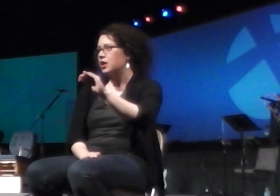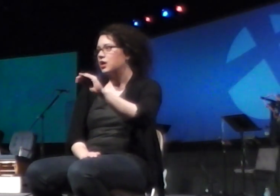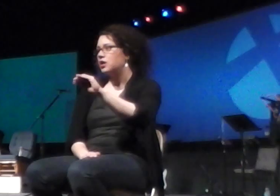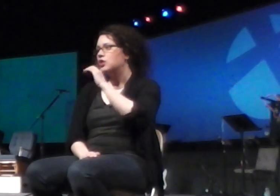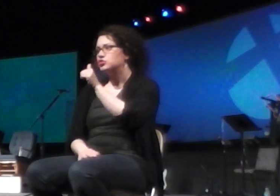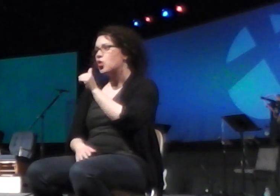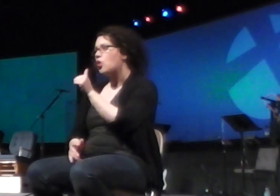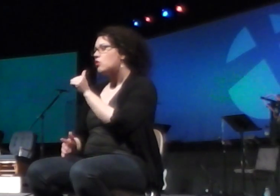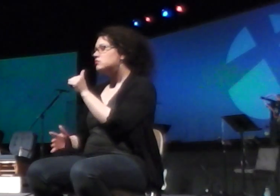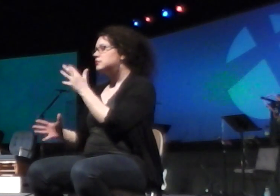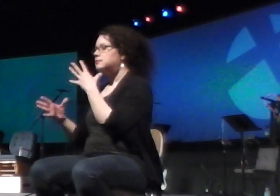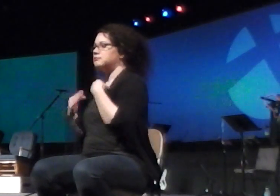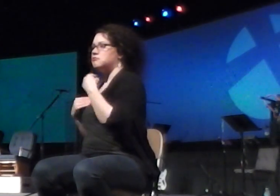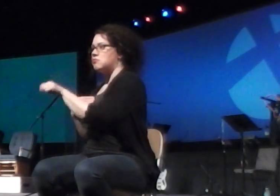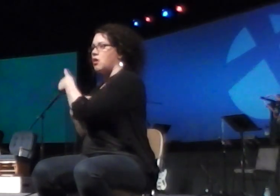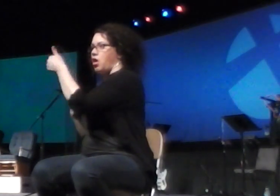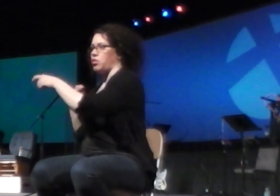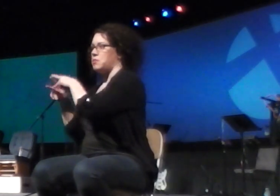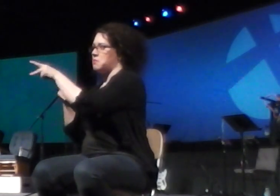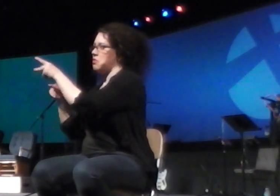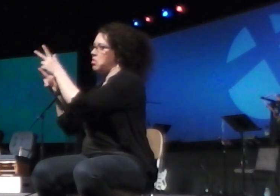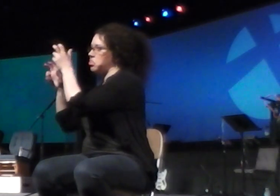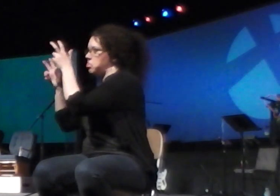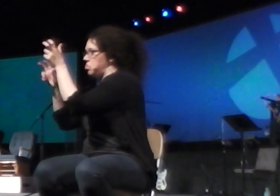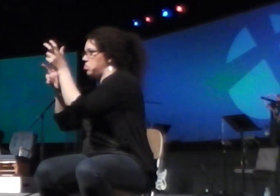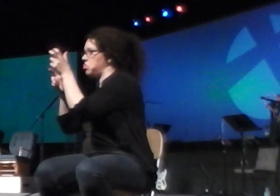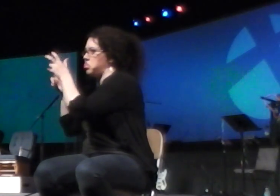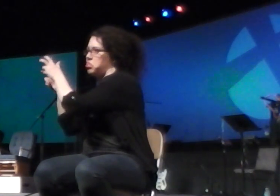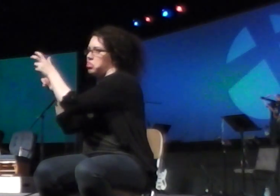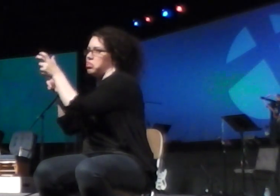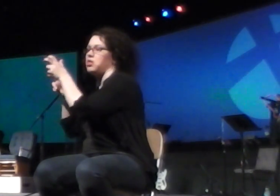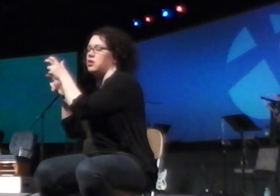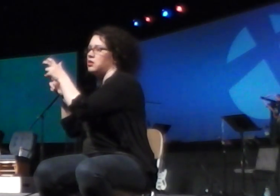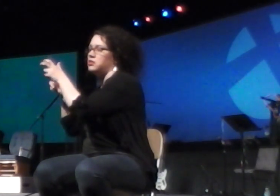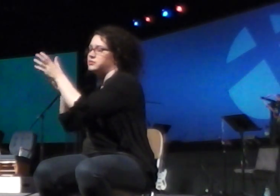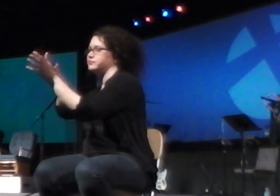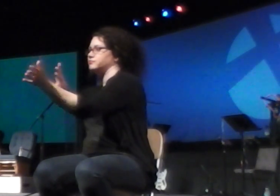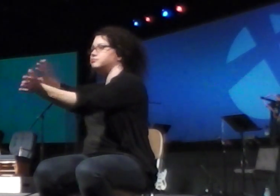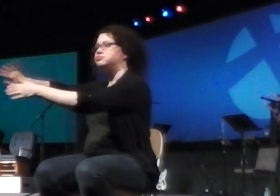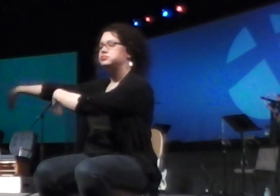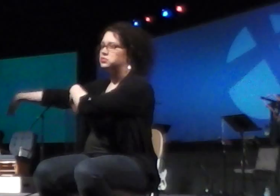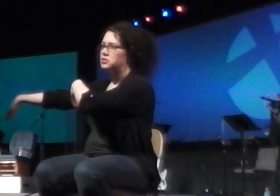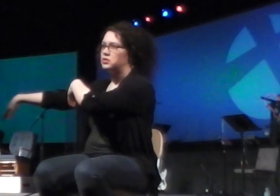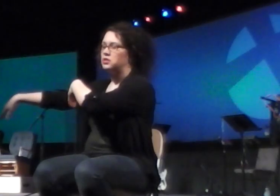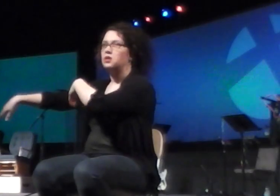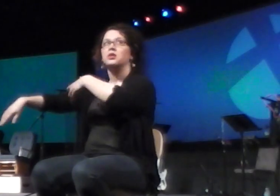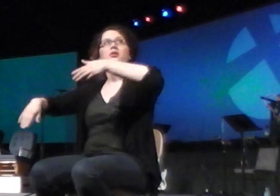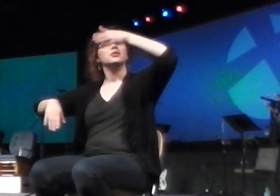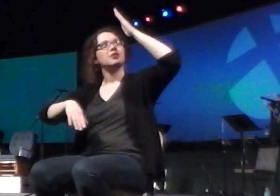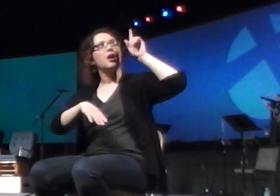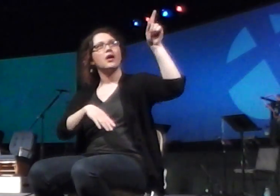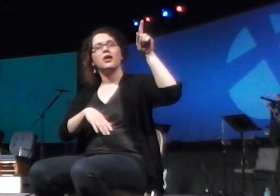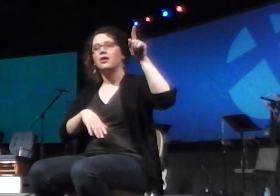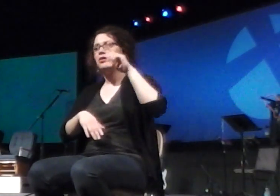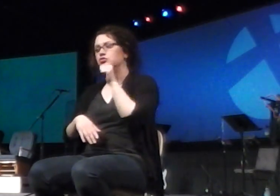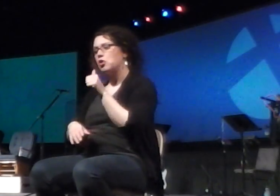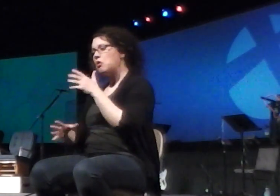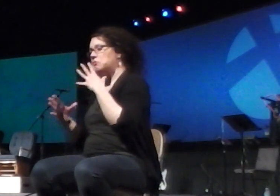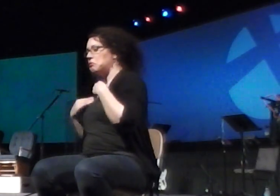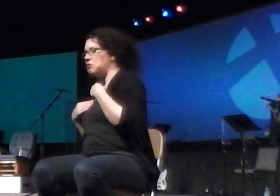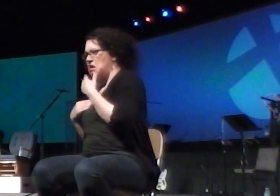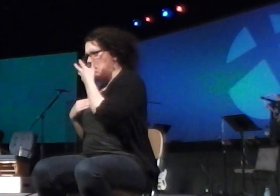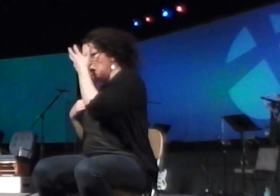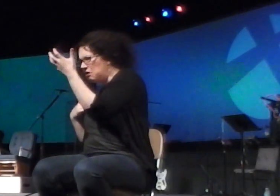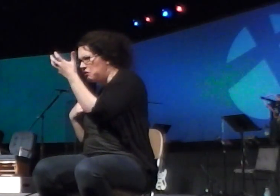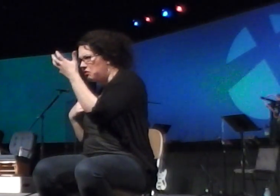settle for anger instead of passion. Don't settle for lust when you could